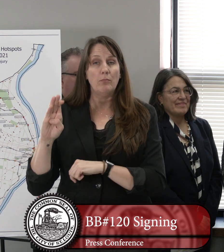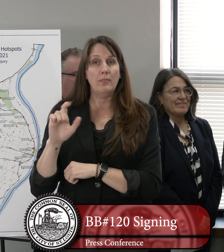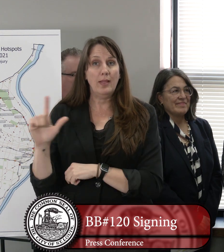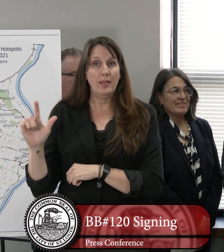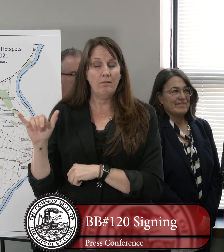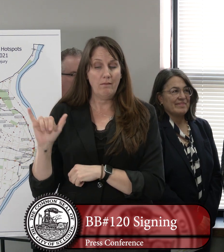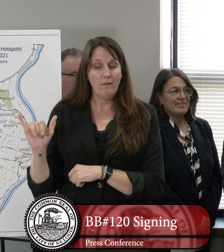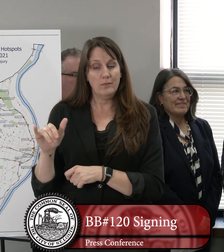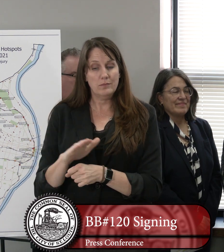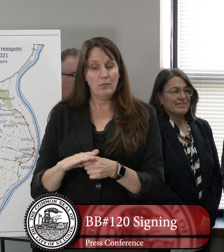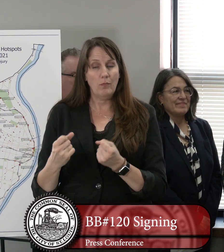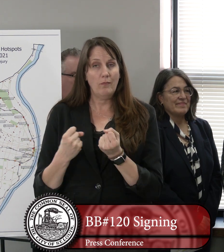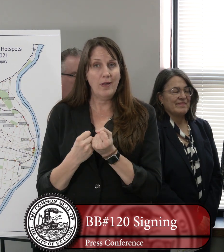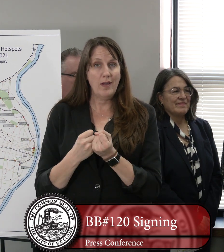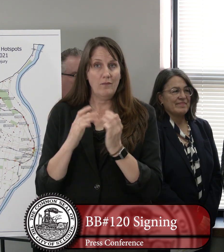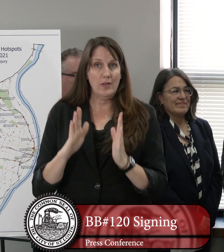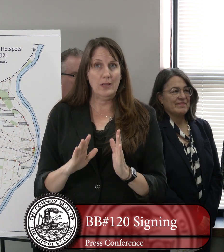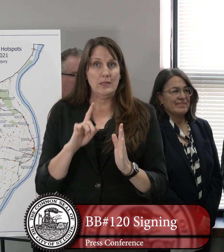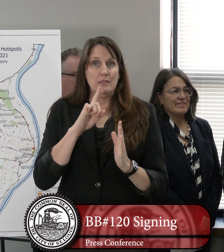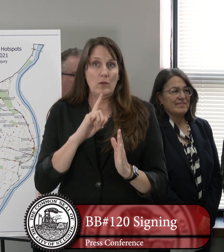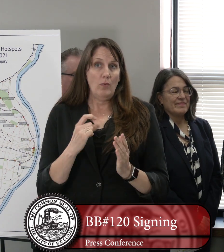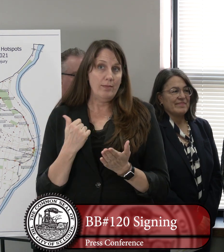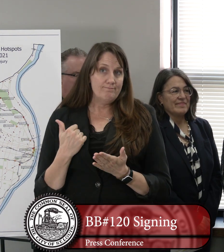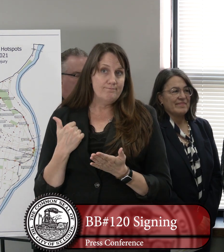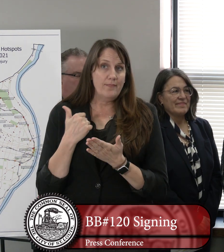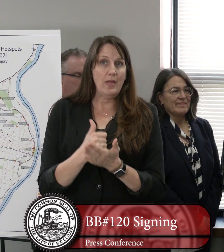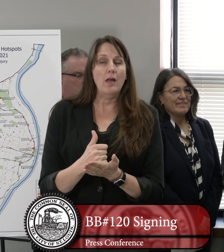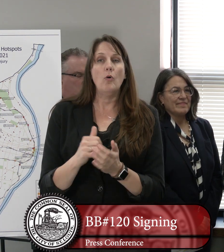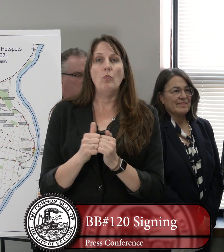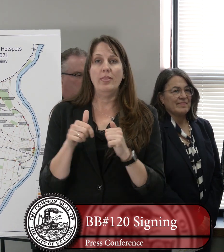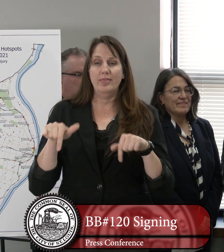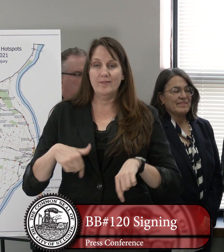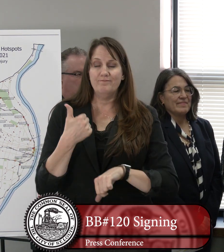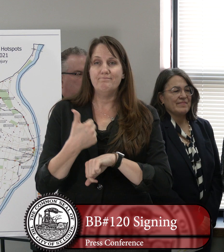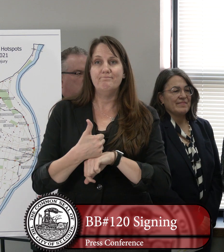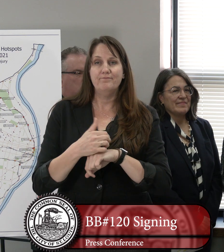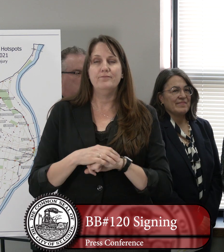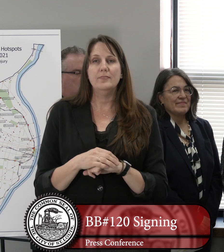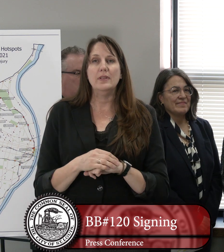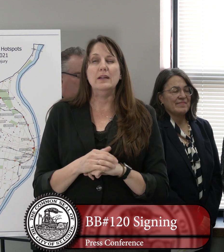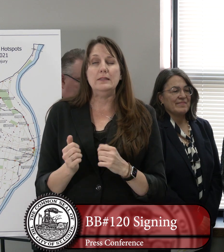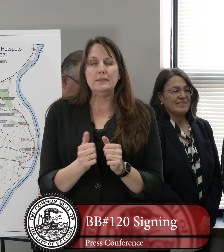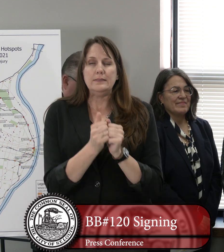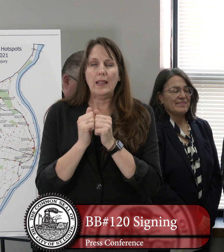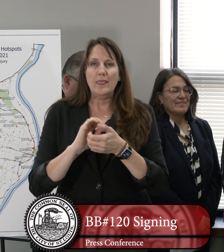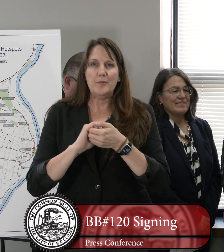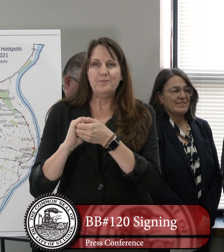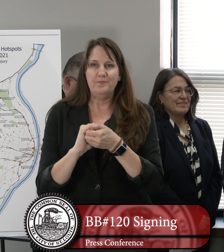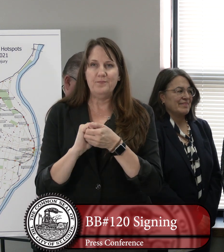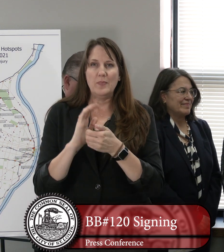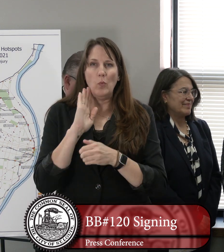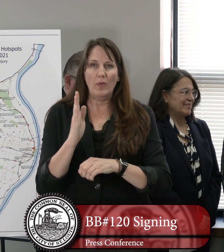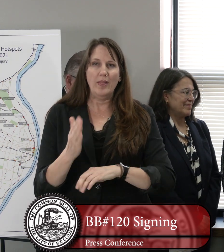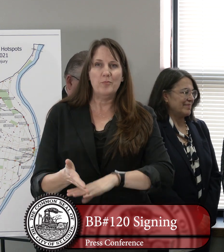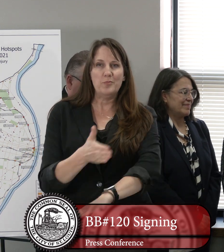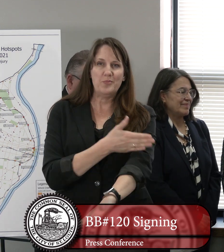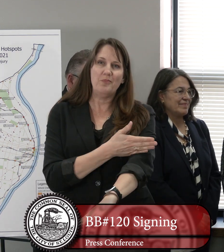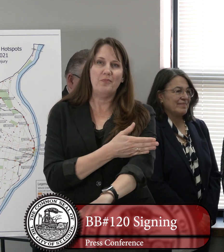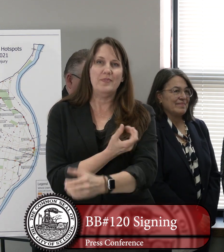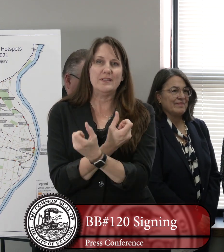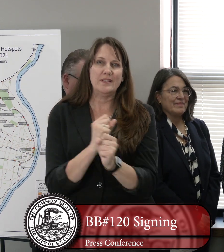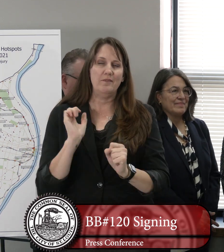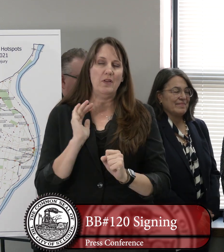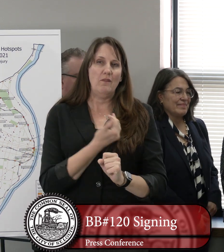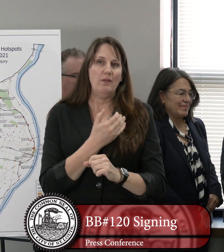pushed for these critical measures. Together, we will make St. Louis a better, safer place to get around, no matter how